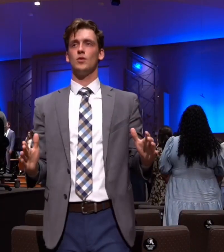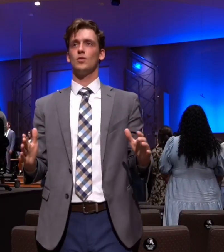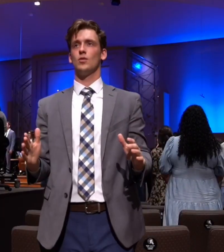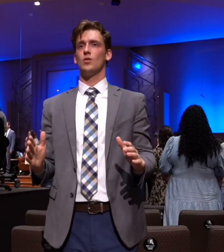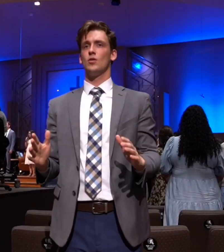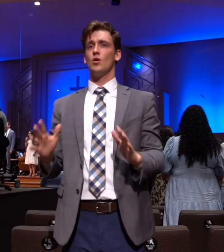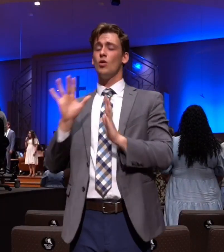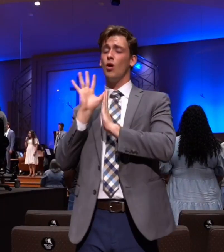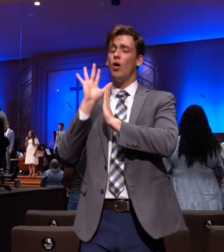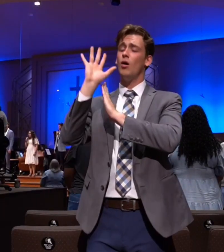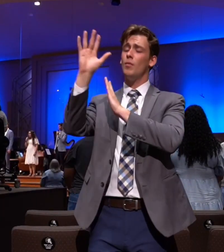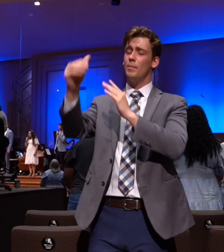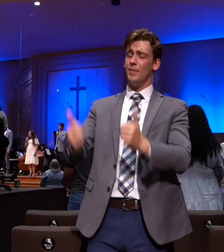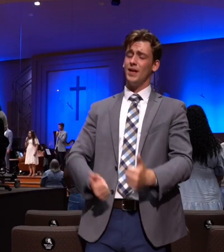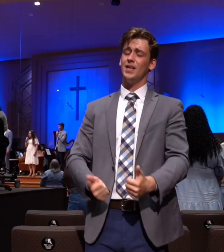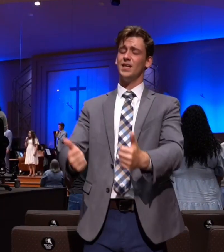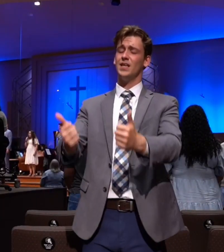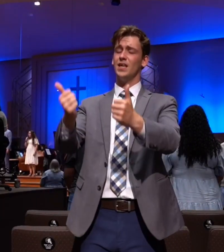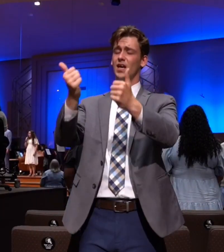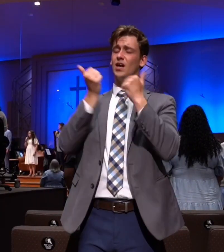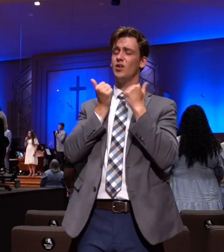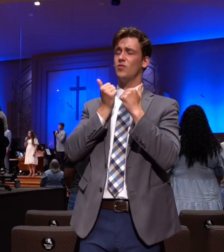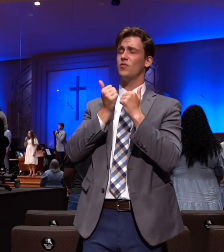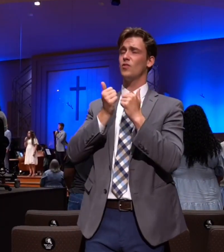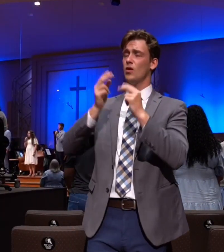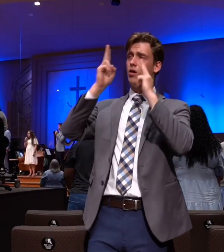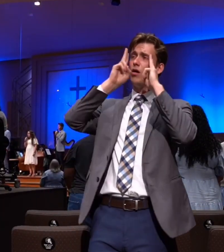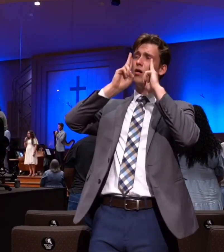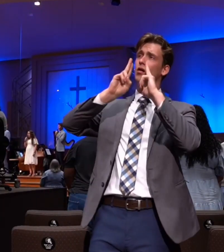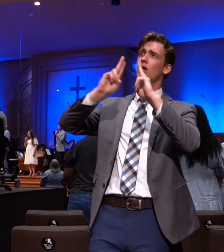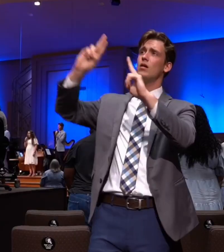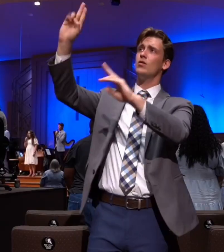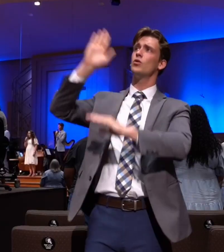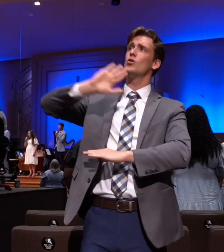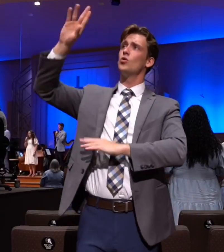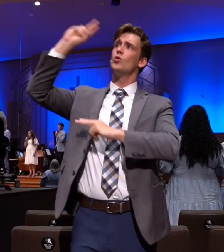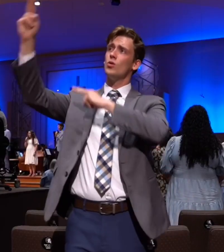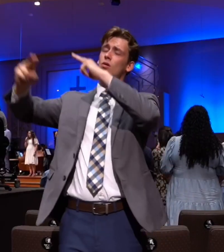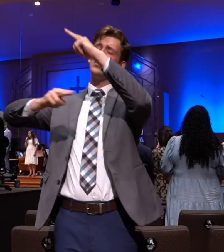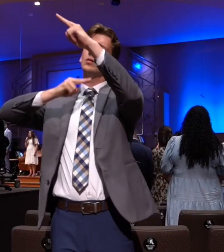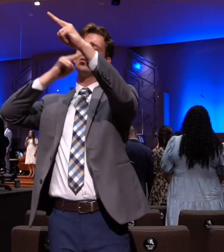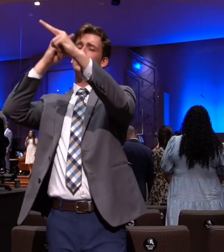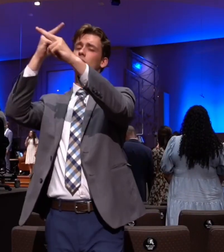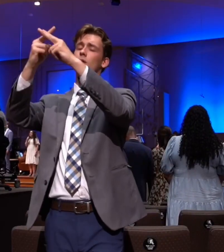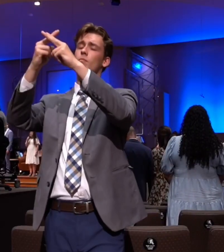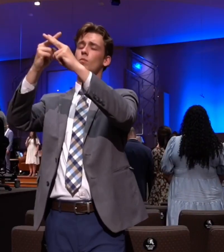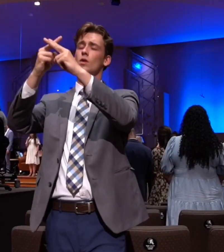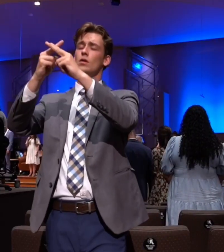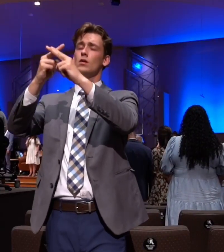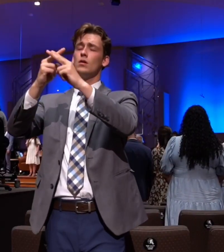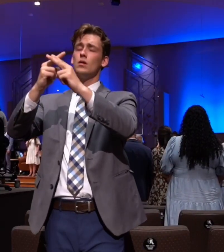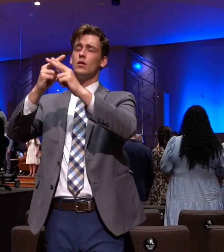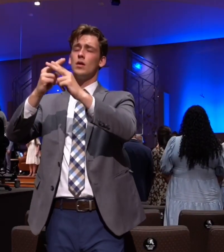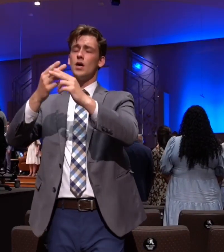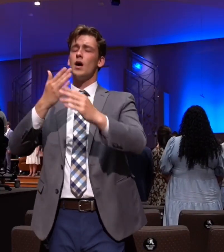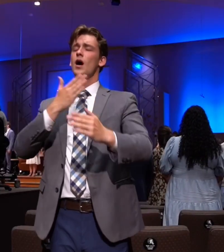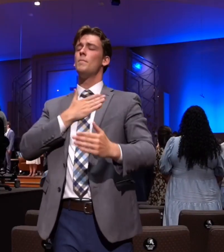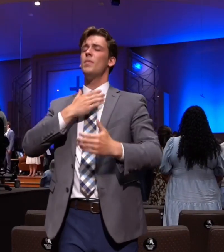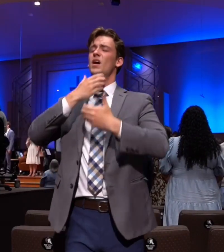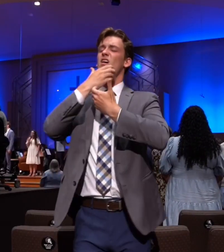my days bring glory to your name.